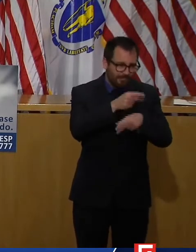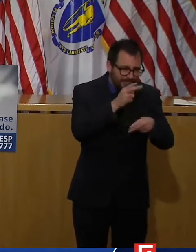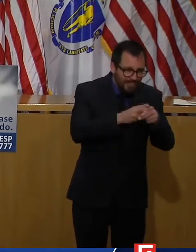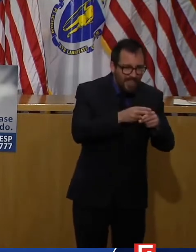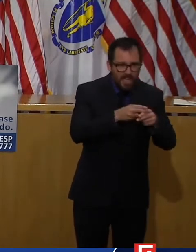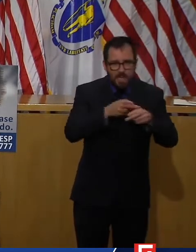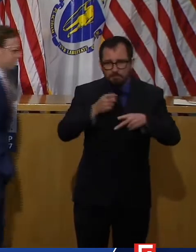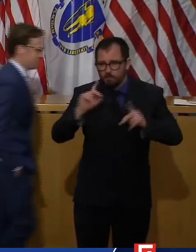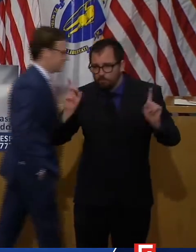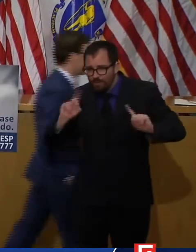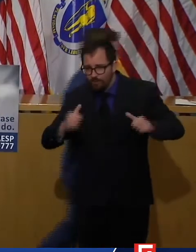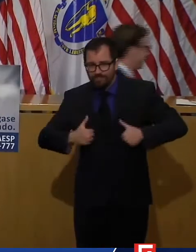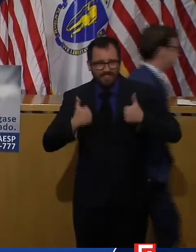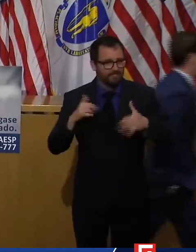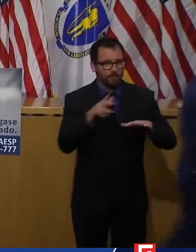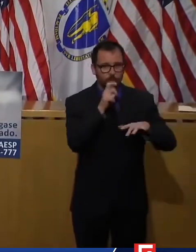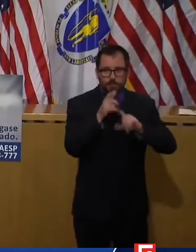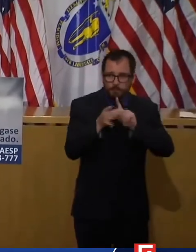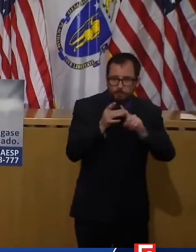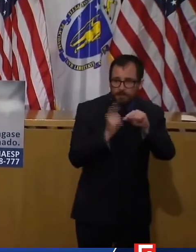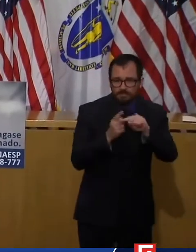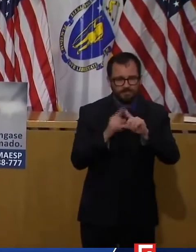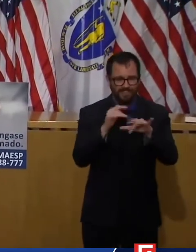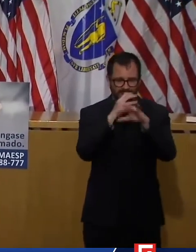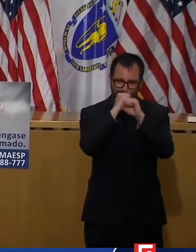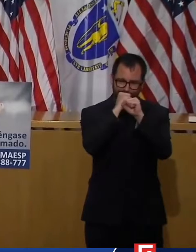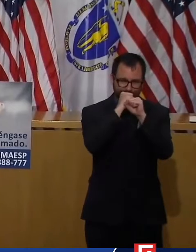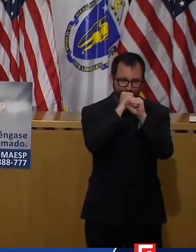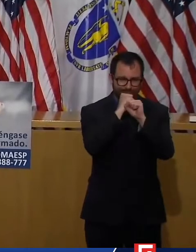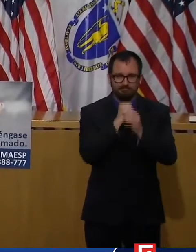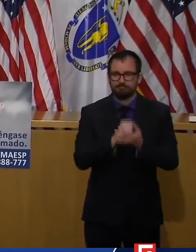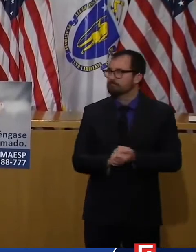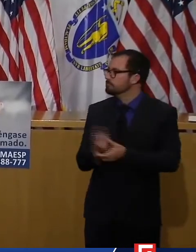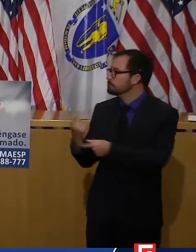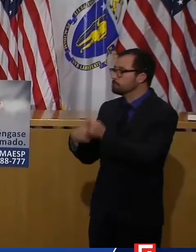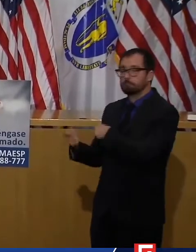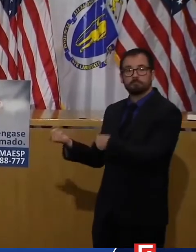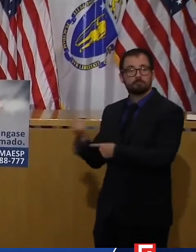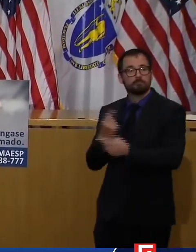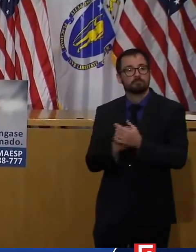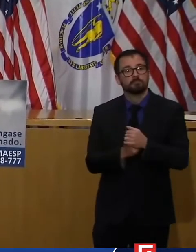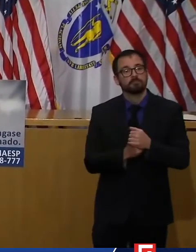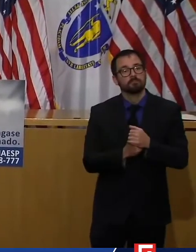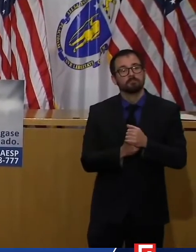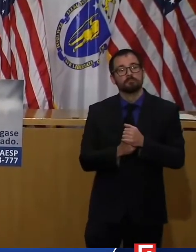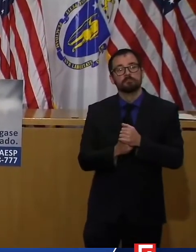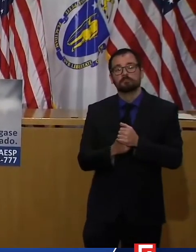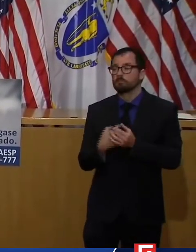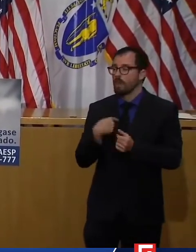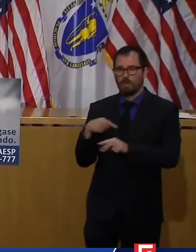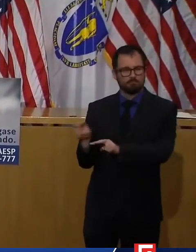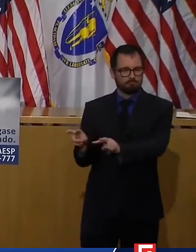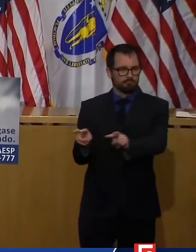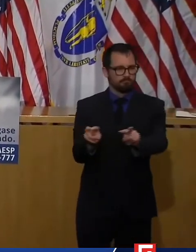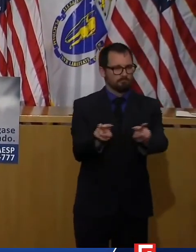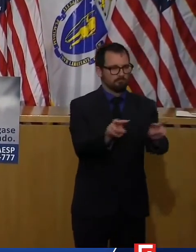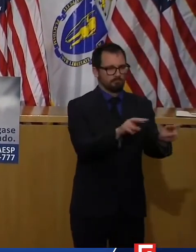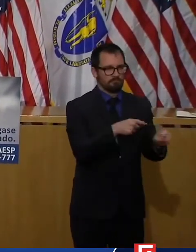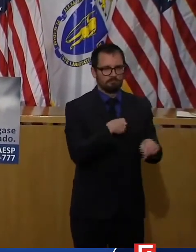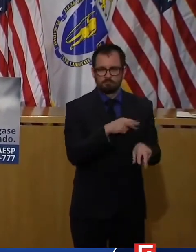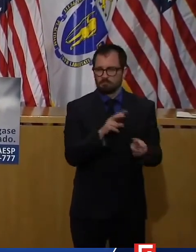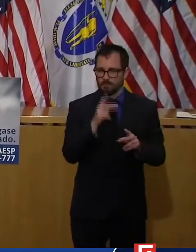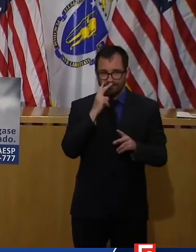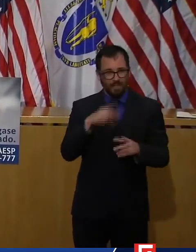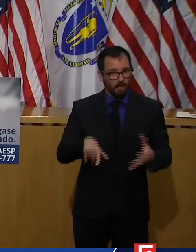Thanks. So I'm an observer of this, I'm a huge supporter of it, but I would say three things. The first is, I do think